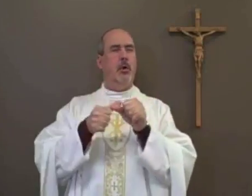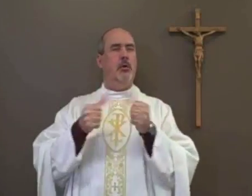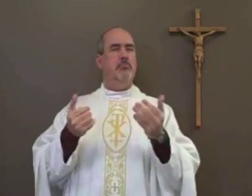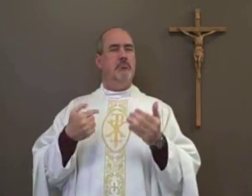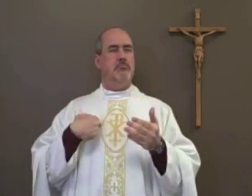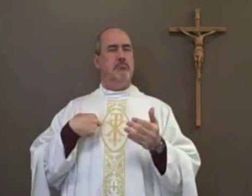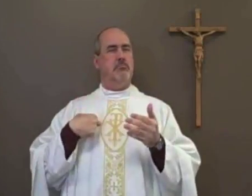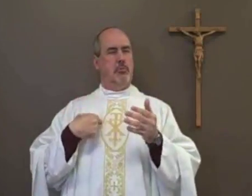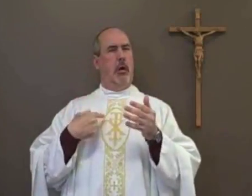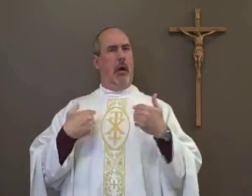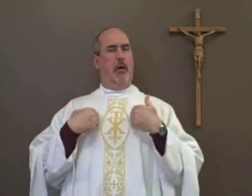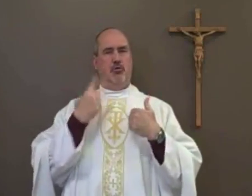and refused to give it up.